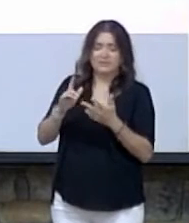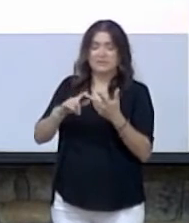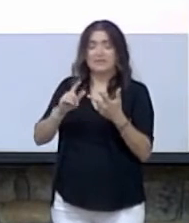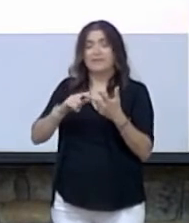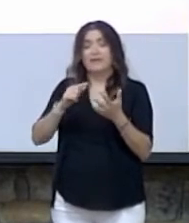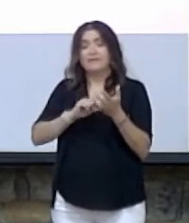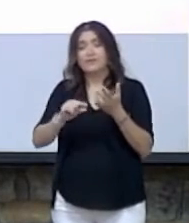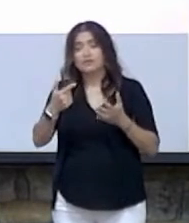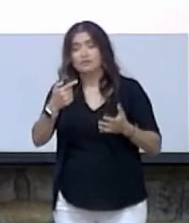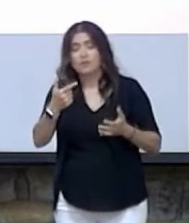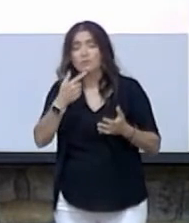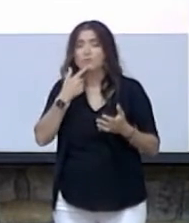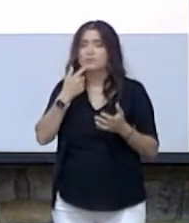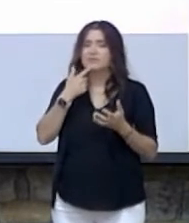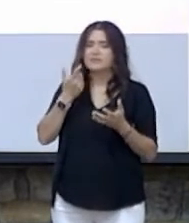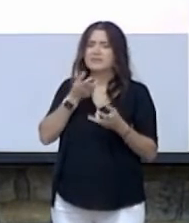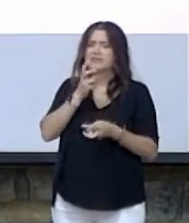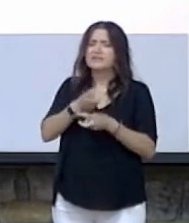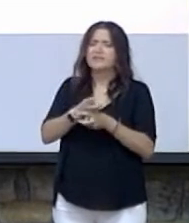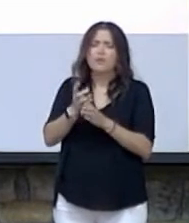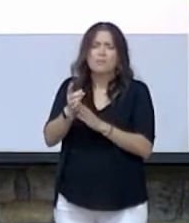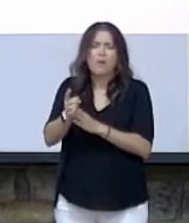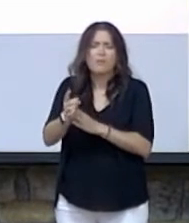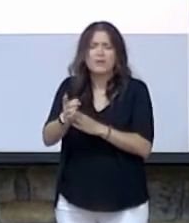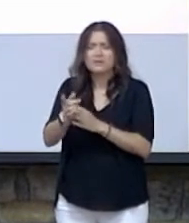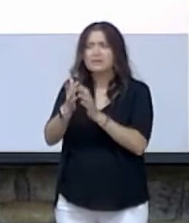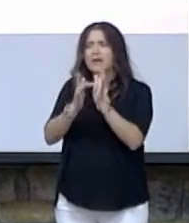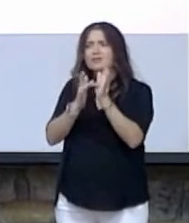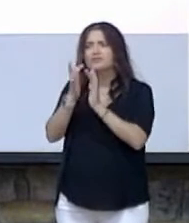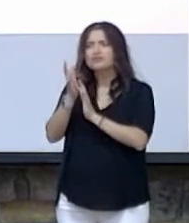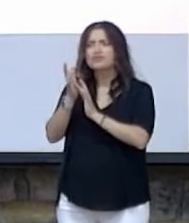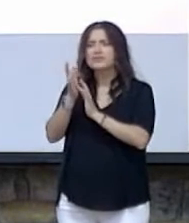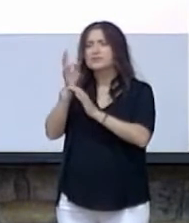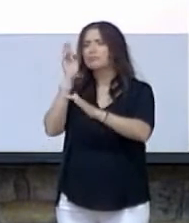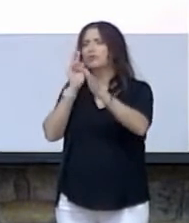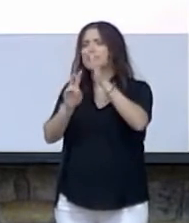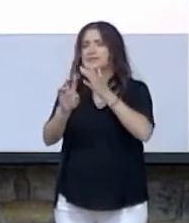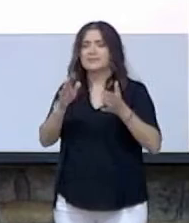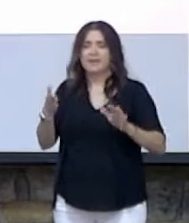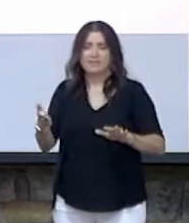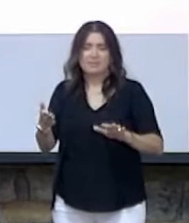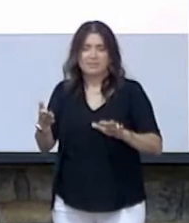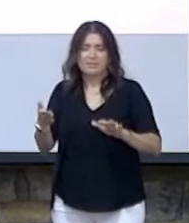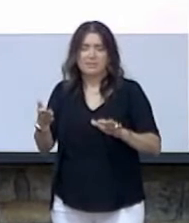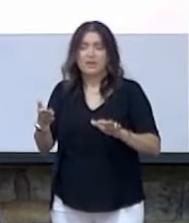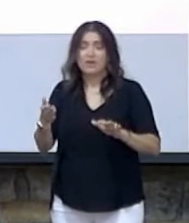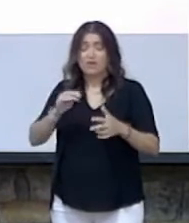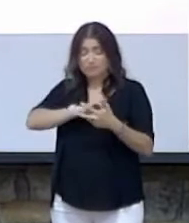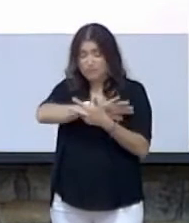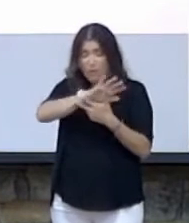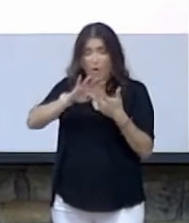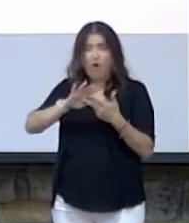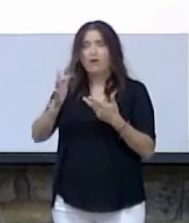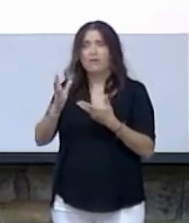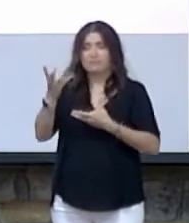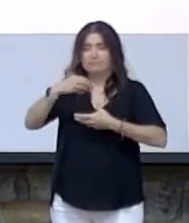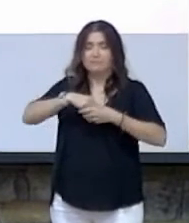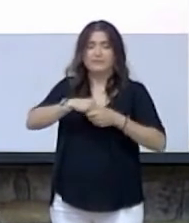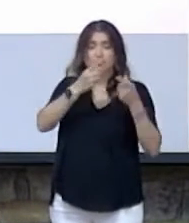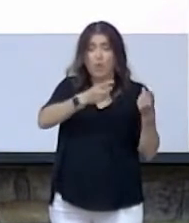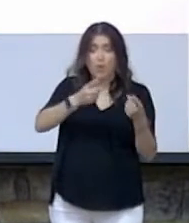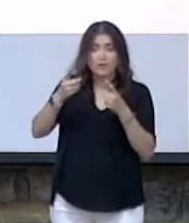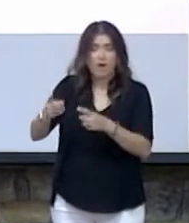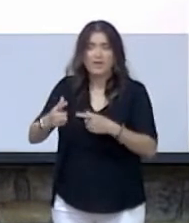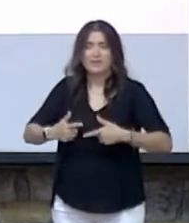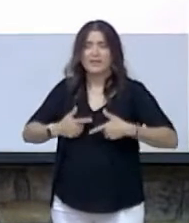21, we see this incredibly difficult moment as Jesus would predict his death. So all of these things are going on in